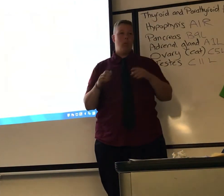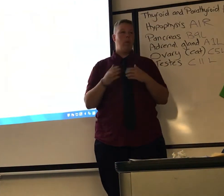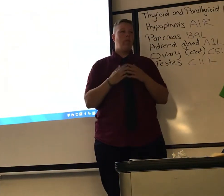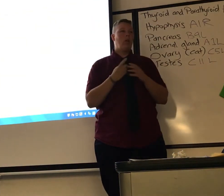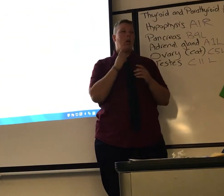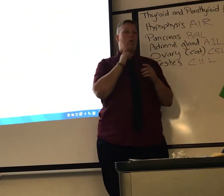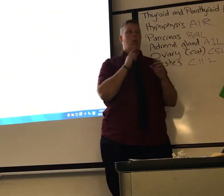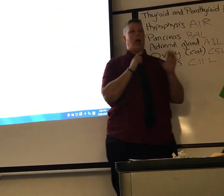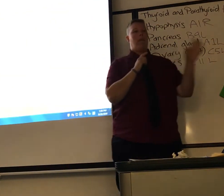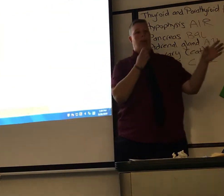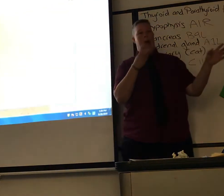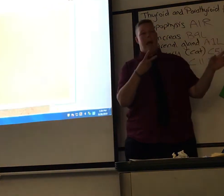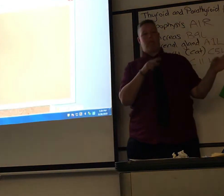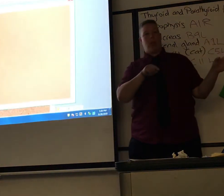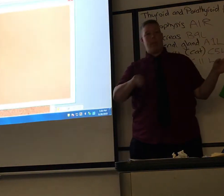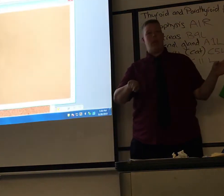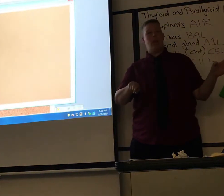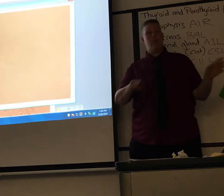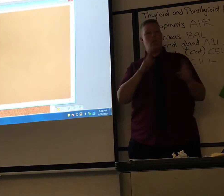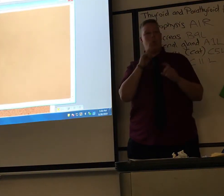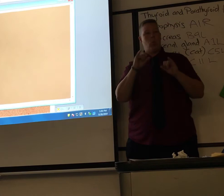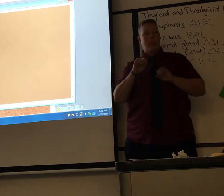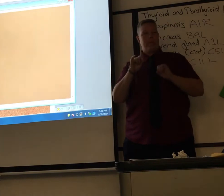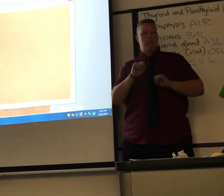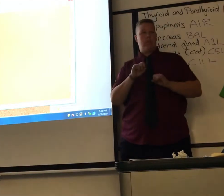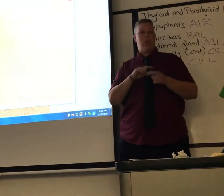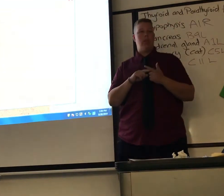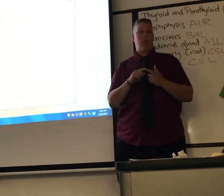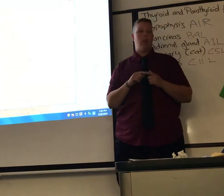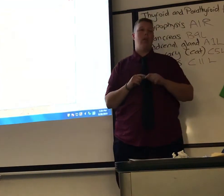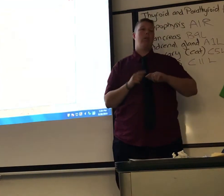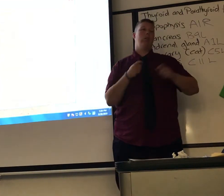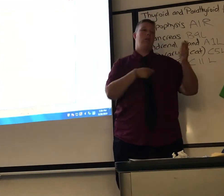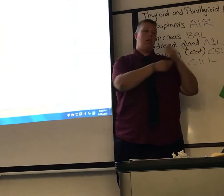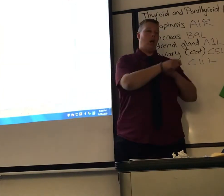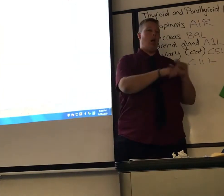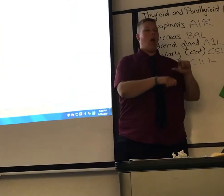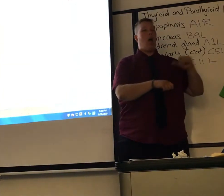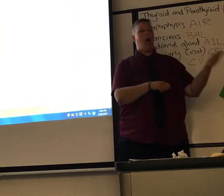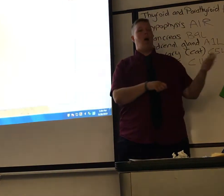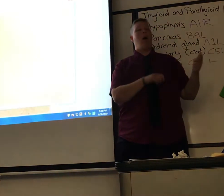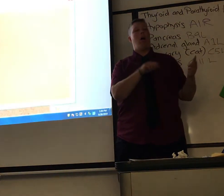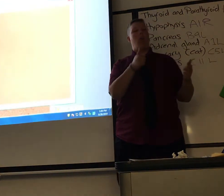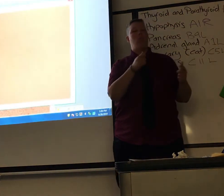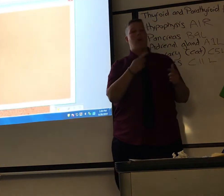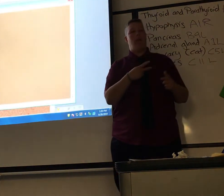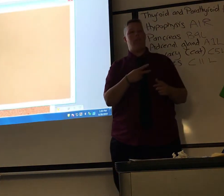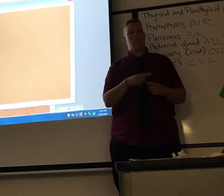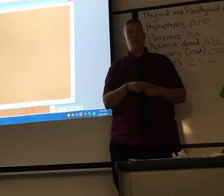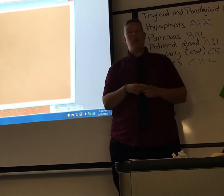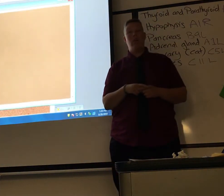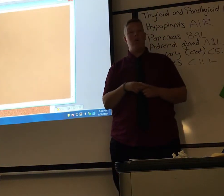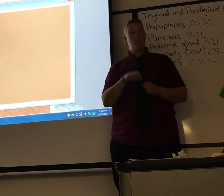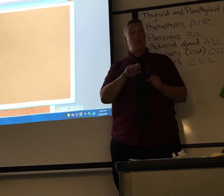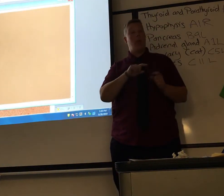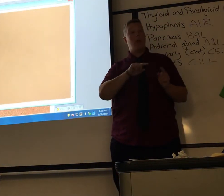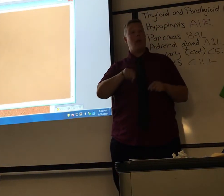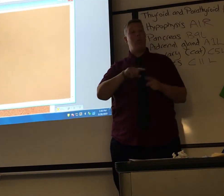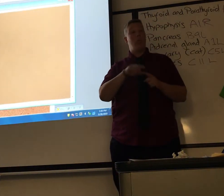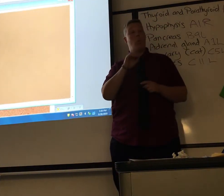lab, I'll give you a choice. You could do lab in this classroom, or you can attend the open lab, which is like right after this. Because I want to